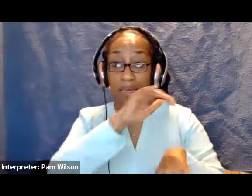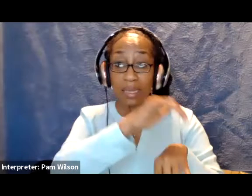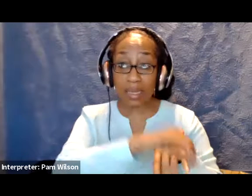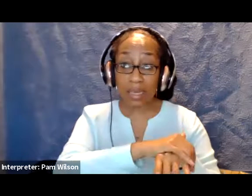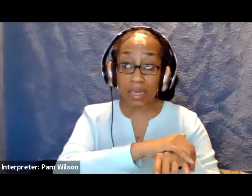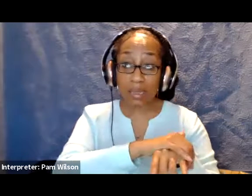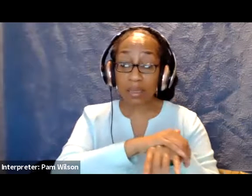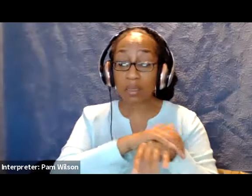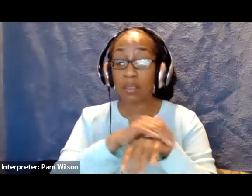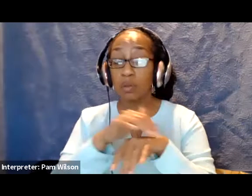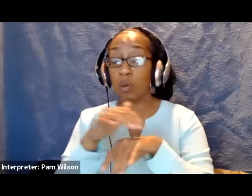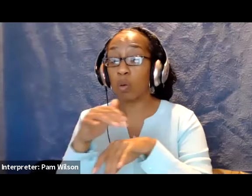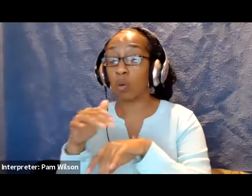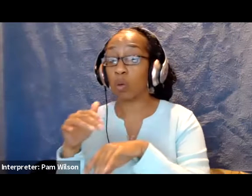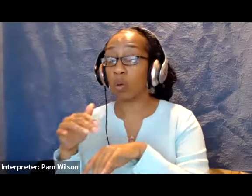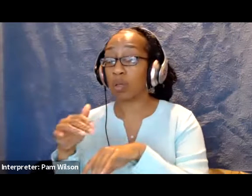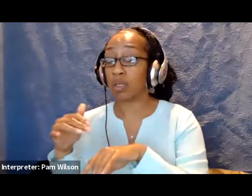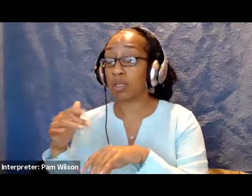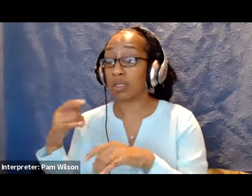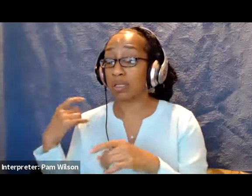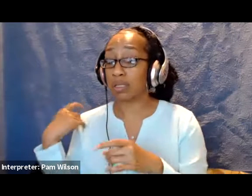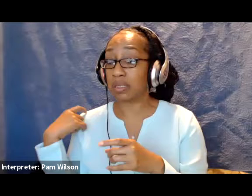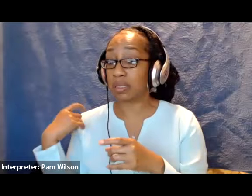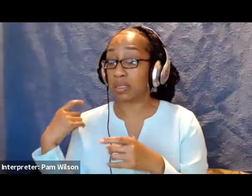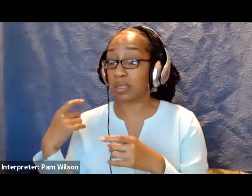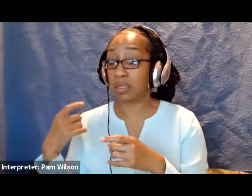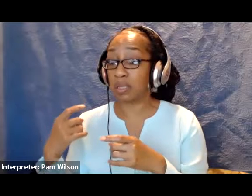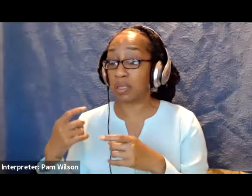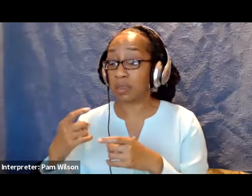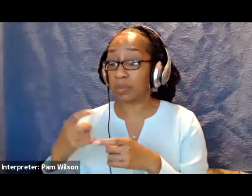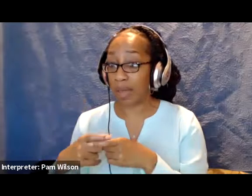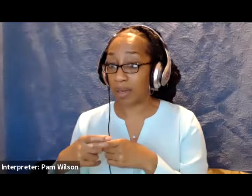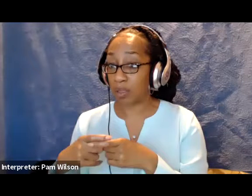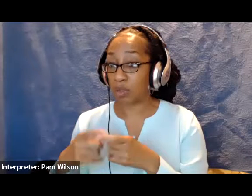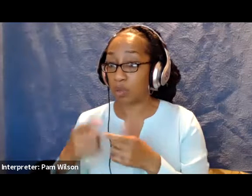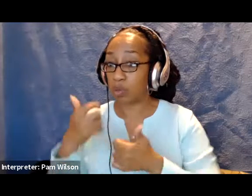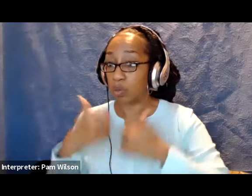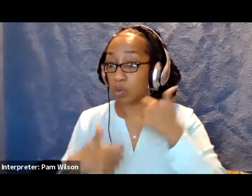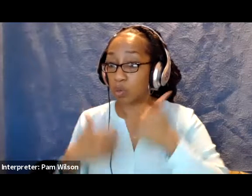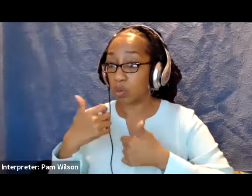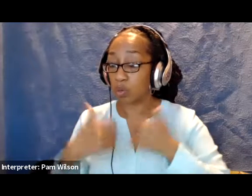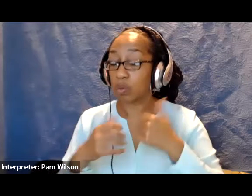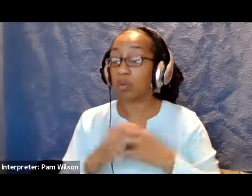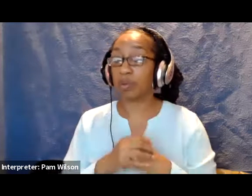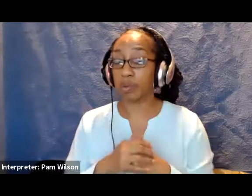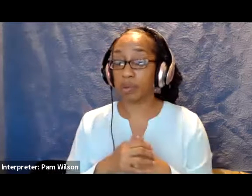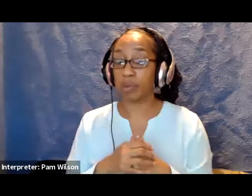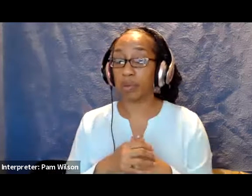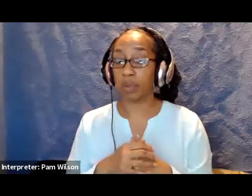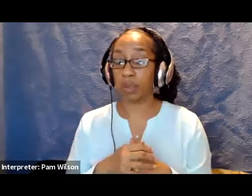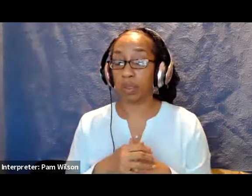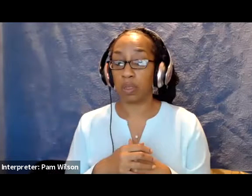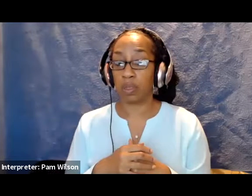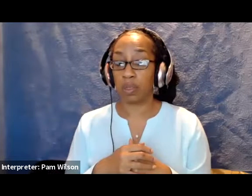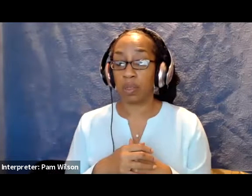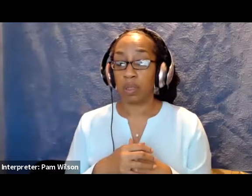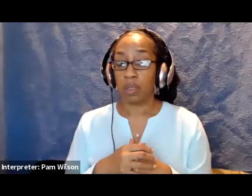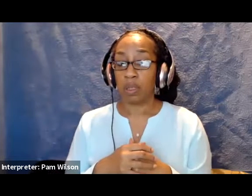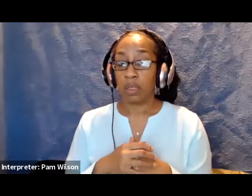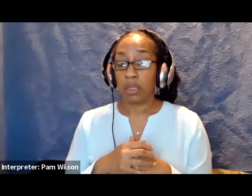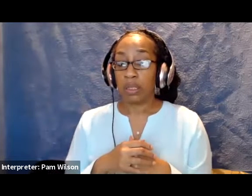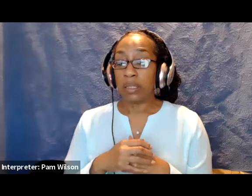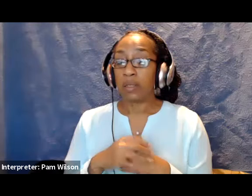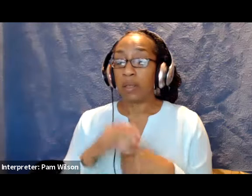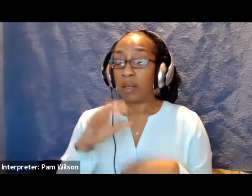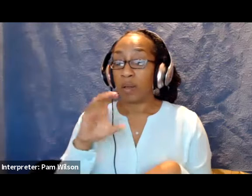want to have it presented to you in Spanish. Okay? Now, the cloud